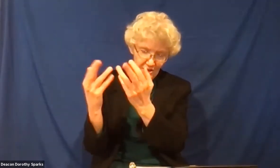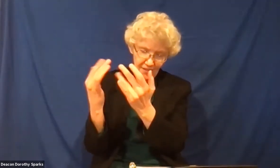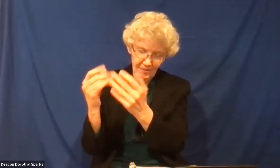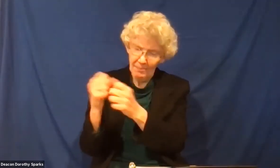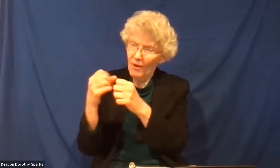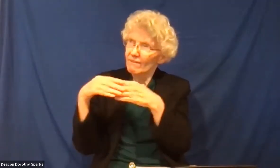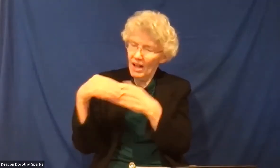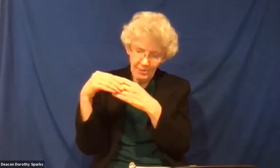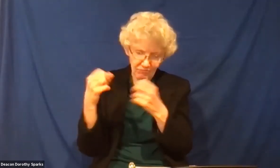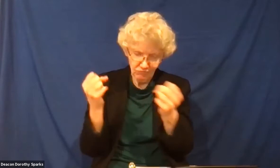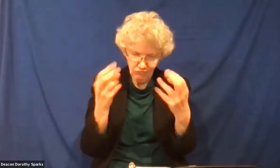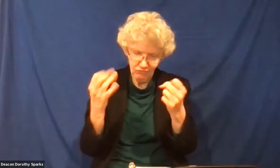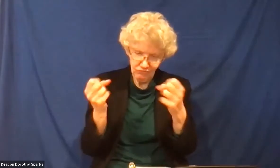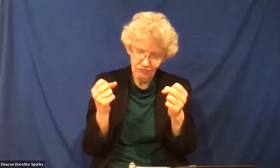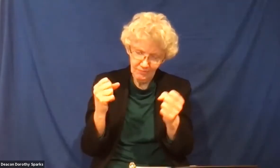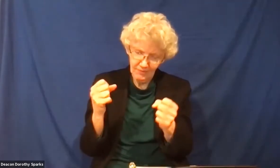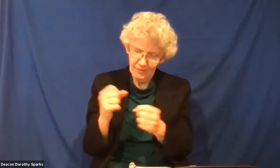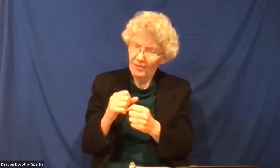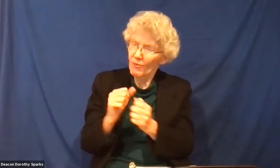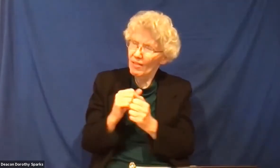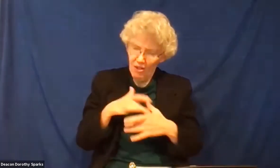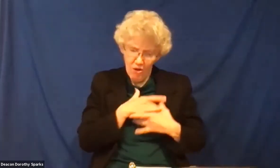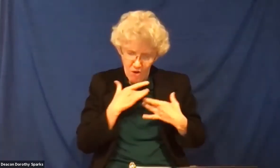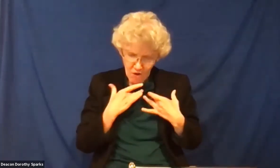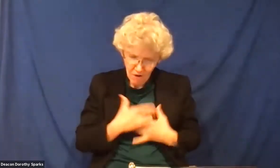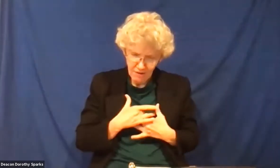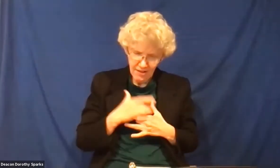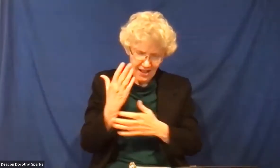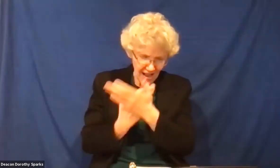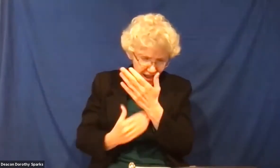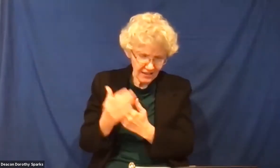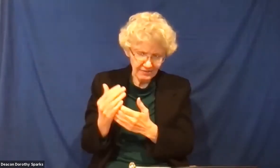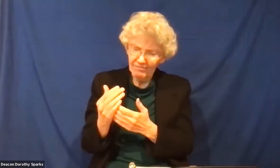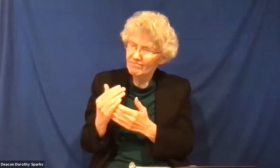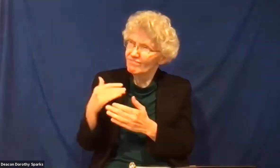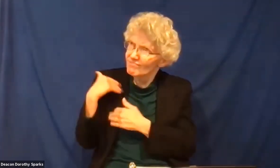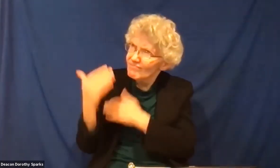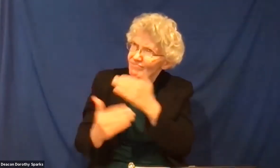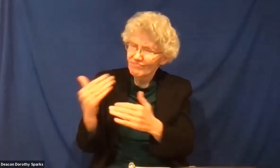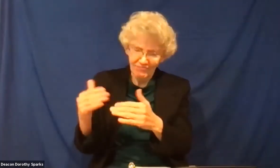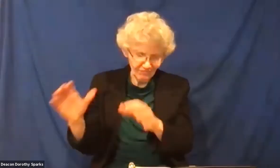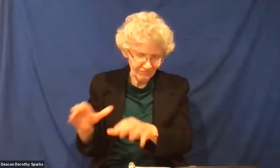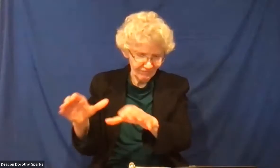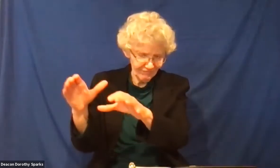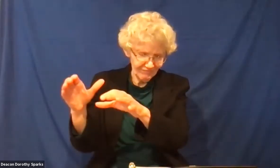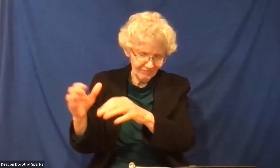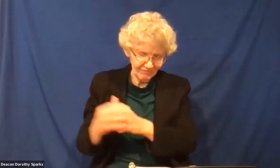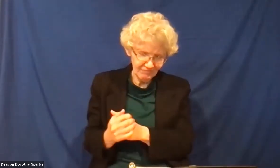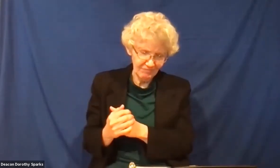Make our fingers kind and flexible, so we may handle hearts and hands gently.